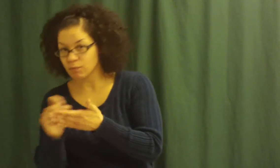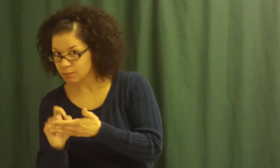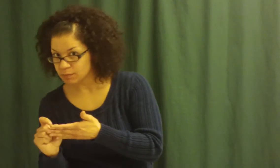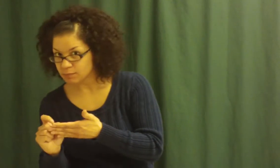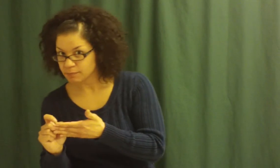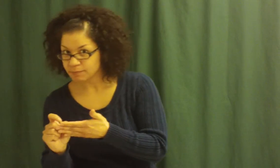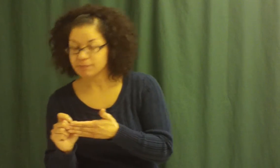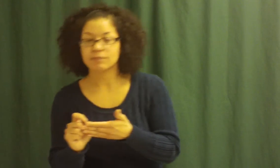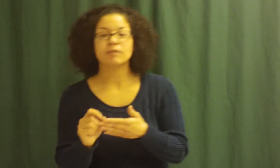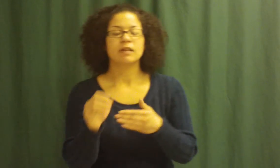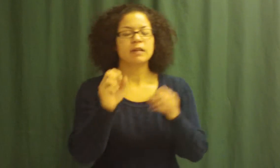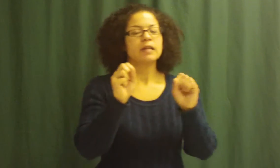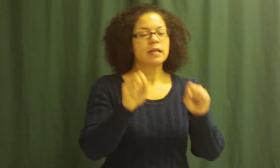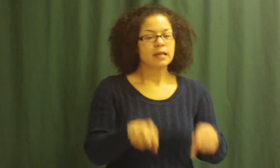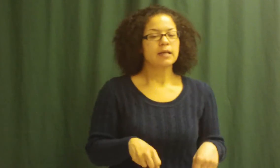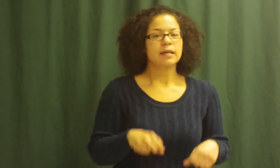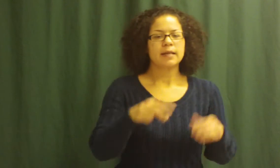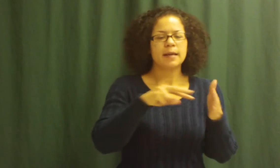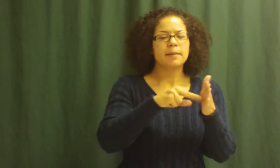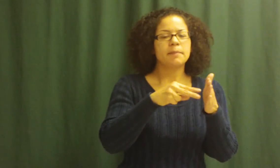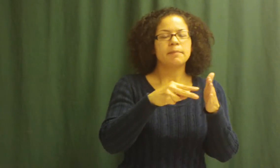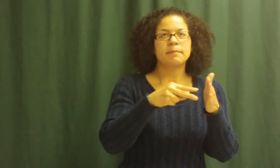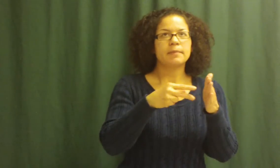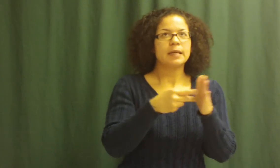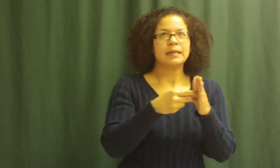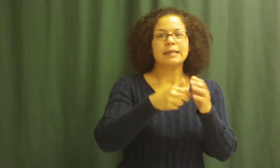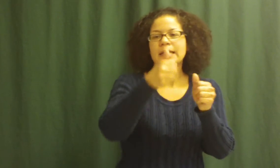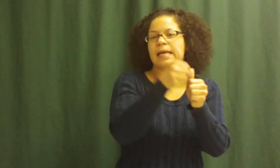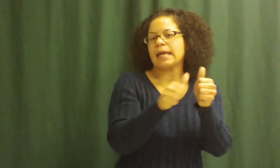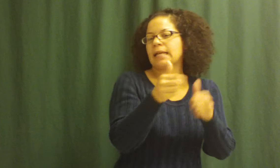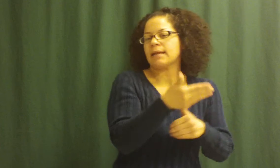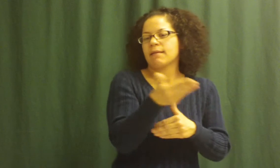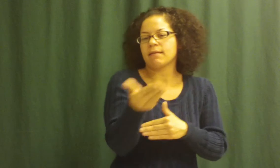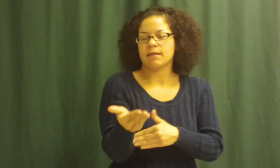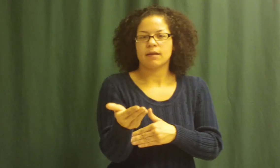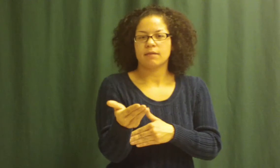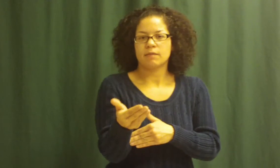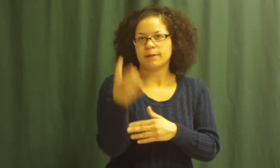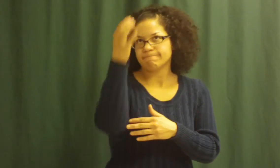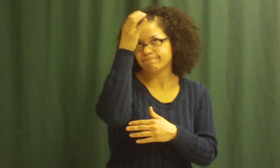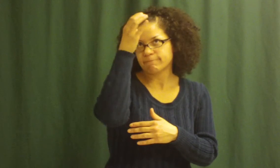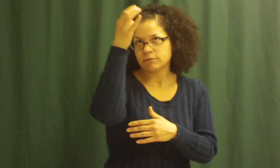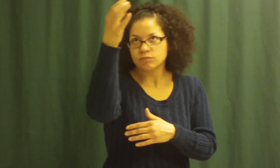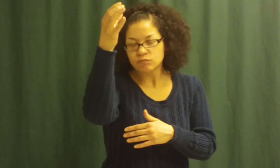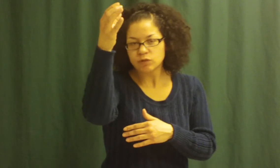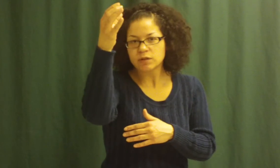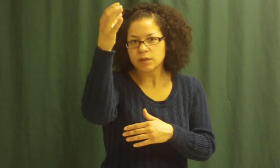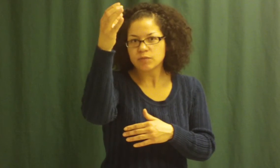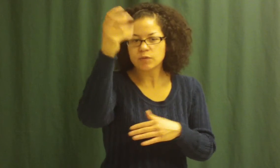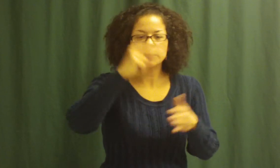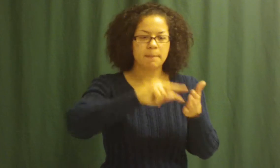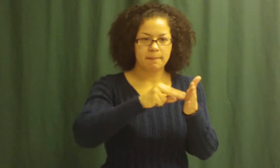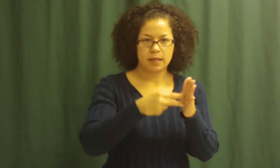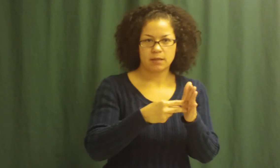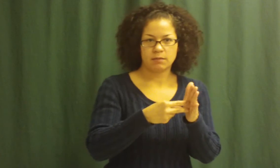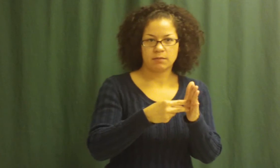They can be anything that conveys a meaning, such as words on the page, drawings,